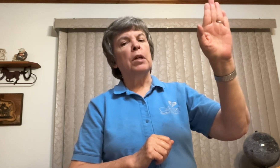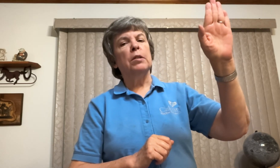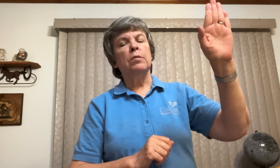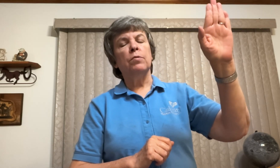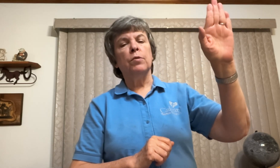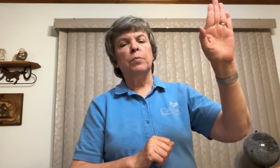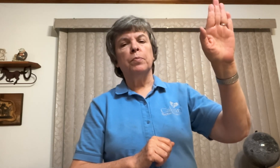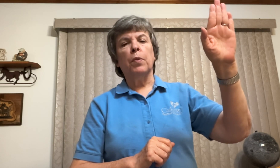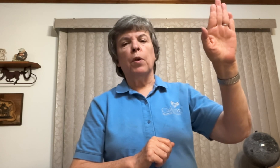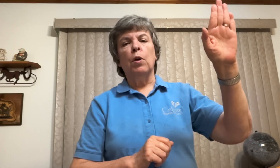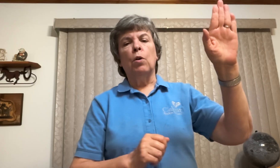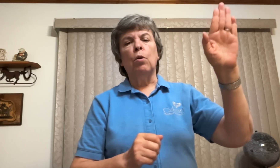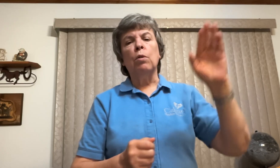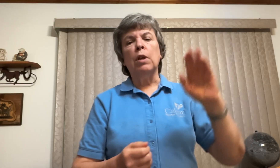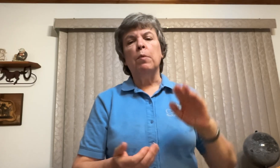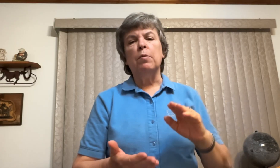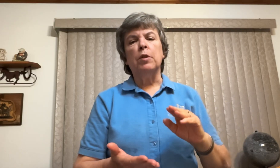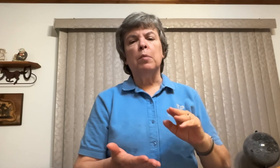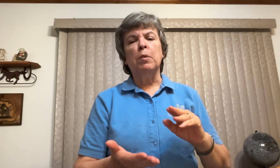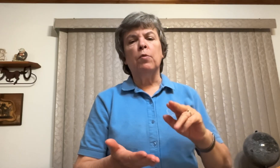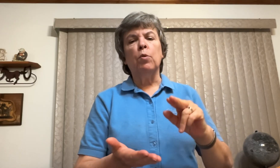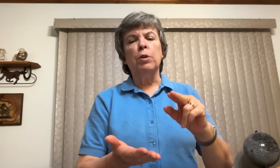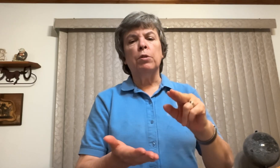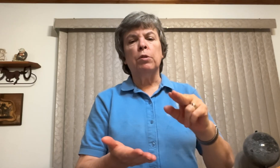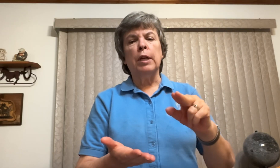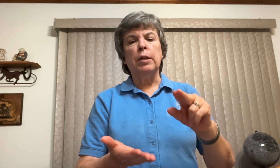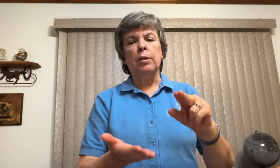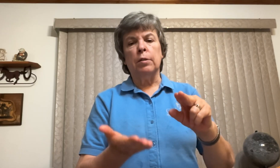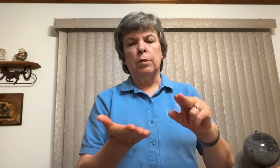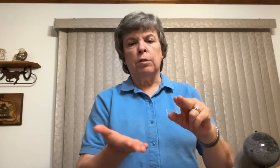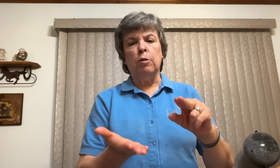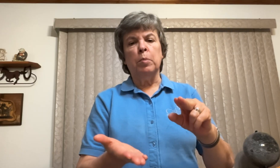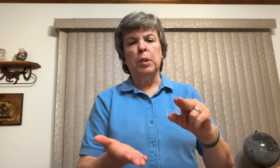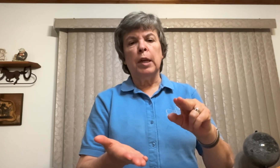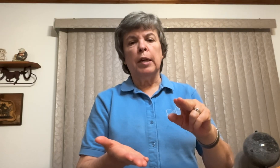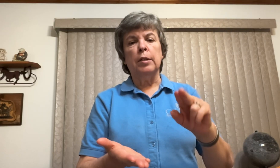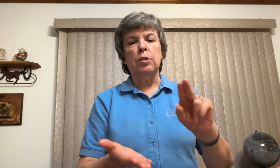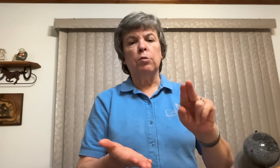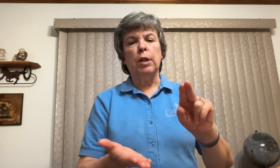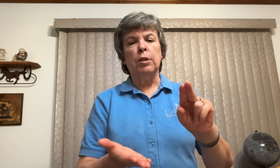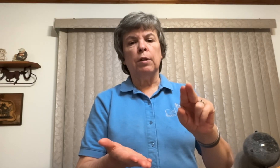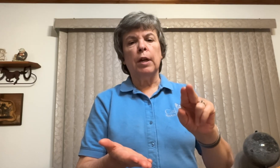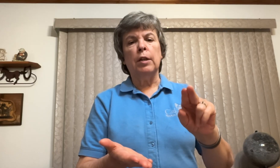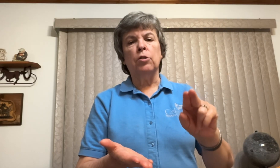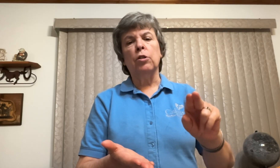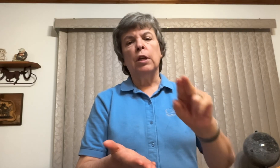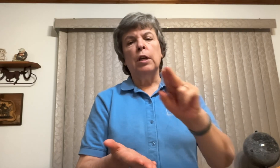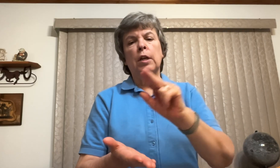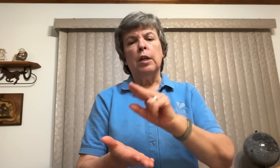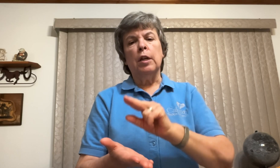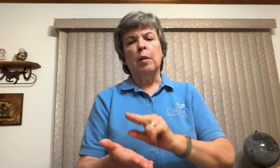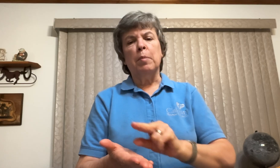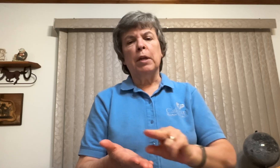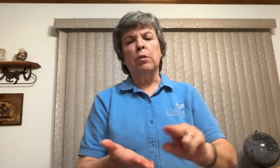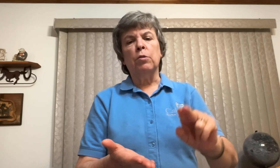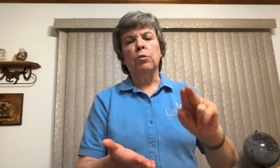possessive. Holy, we've done before. You take your open hand and you take your H, and I make a little